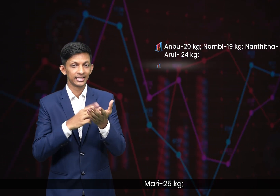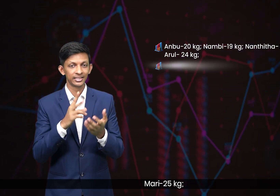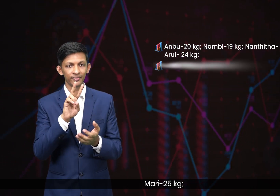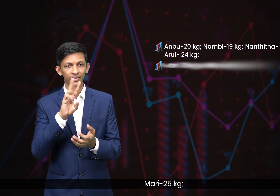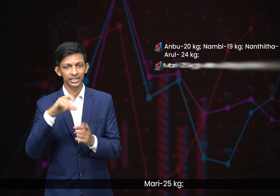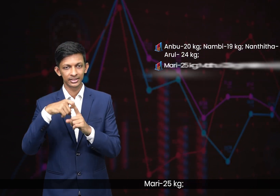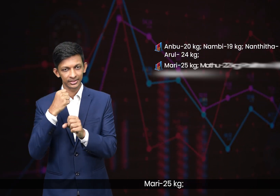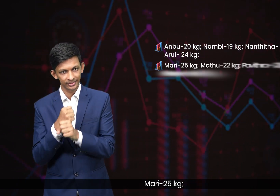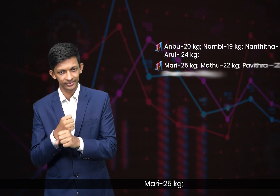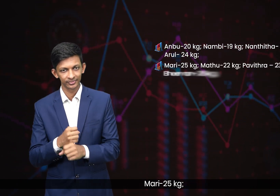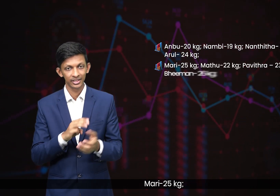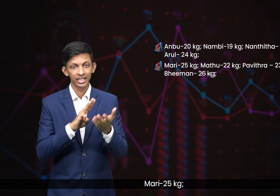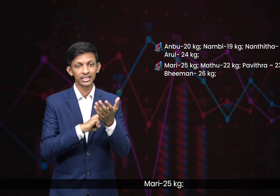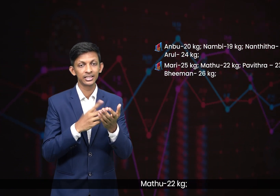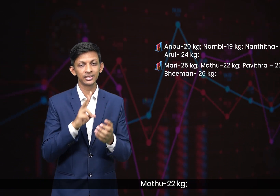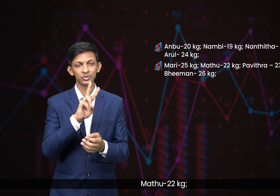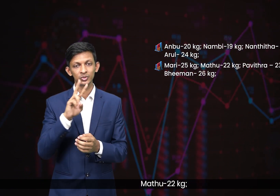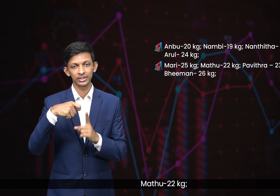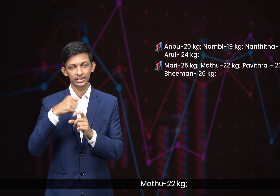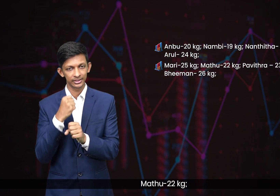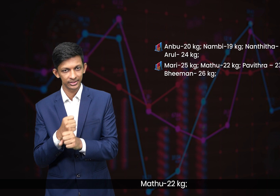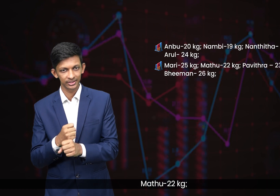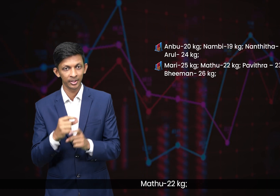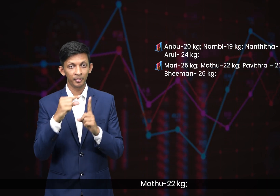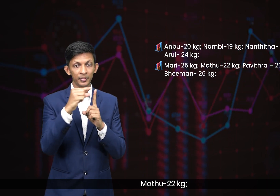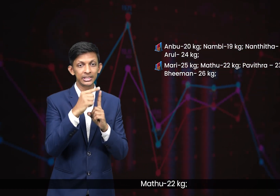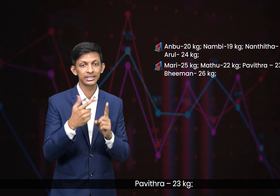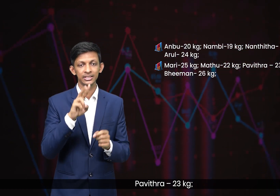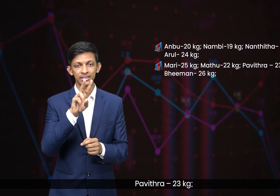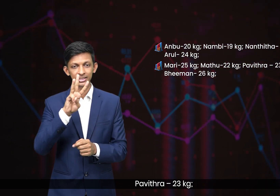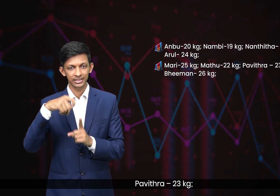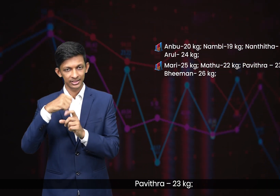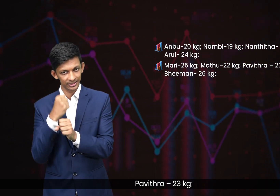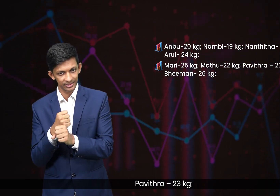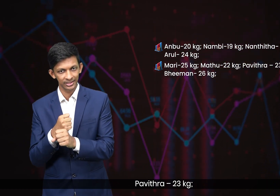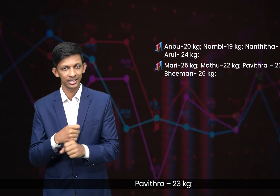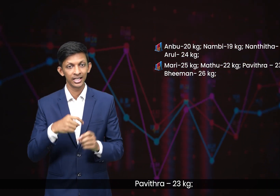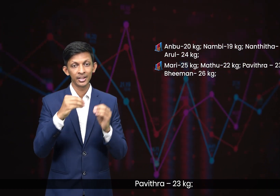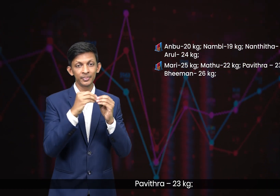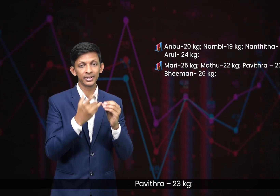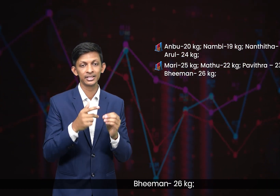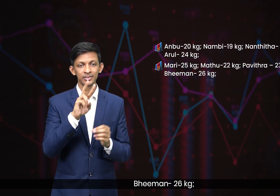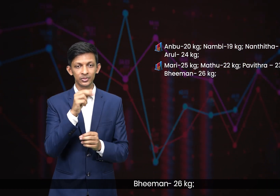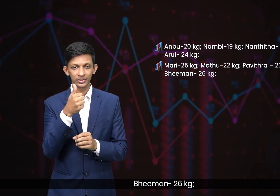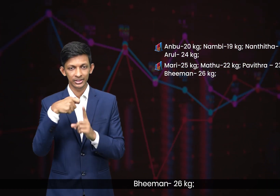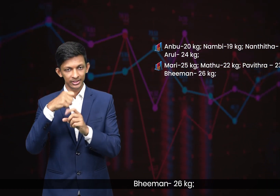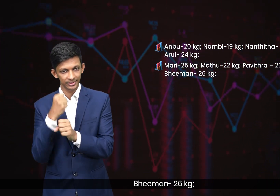Mari 25 kg, Matu 22 kg, Pavitra 23 kg, Bhiman 26